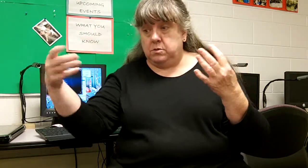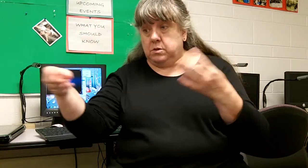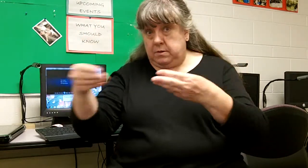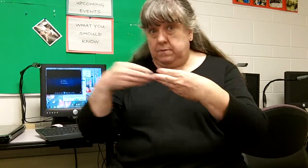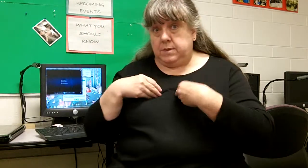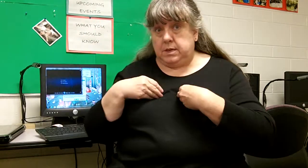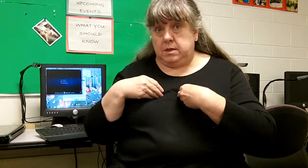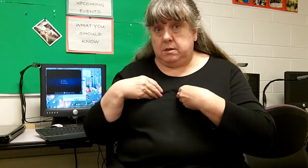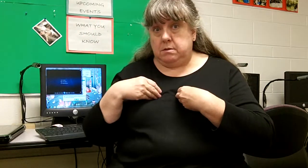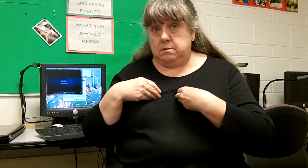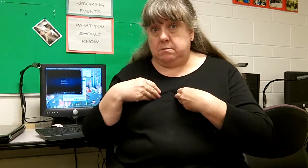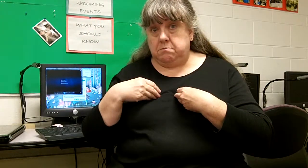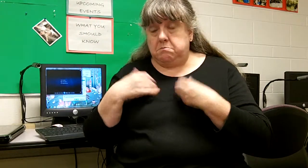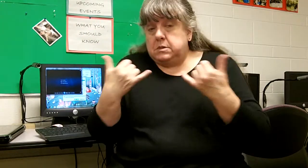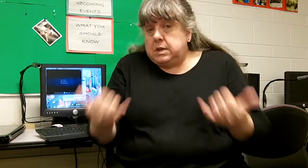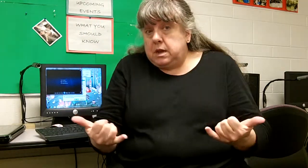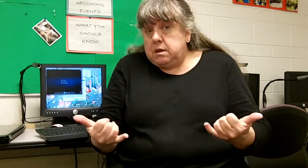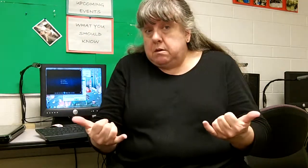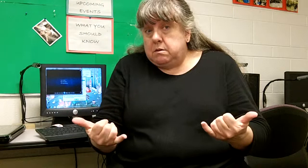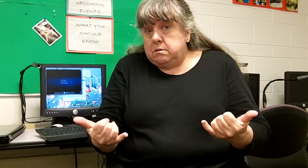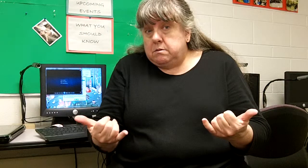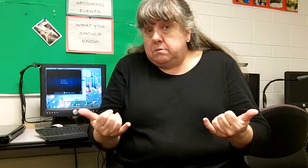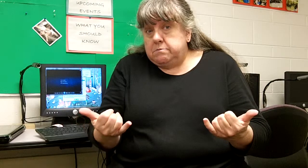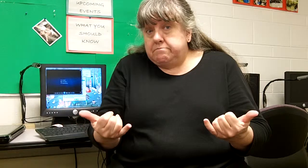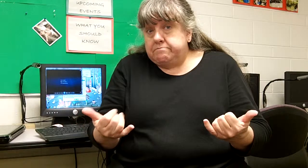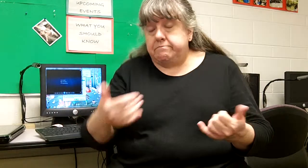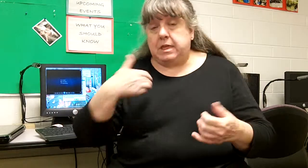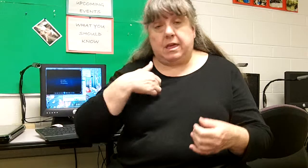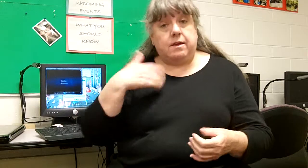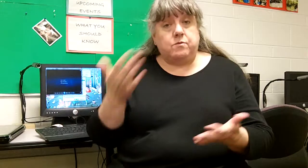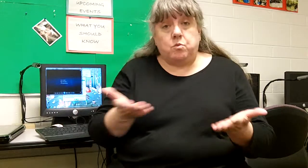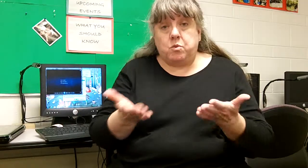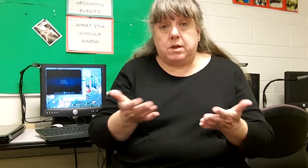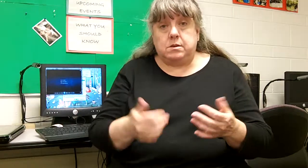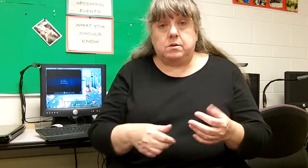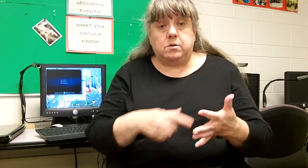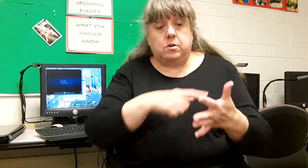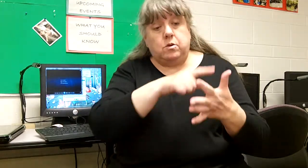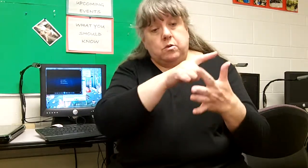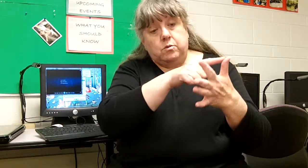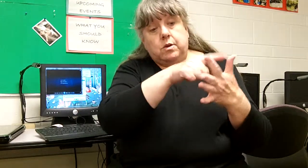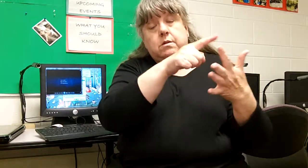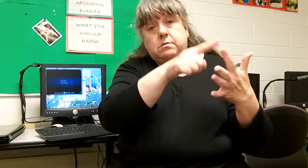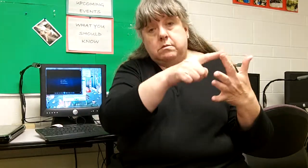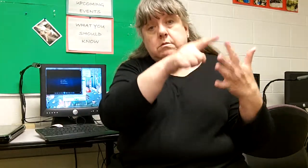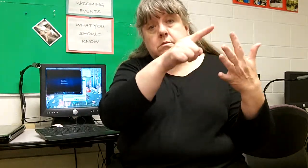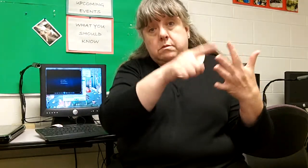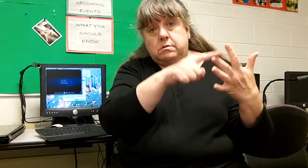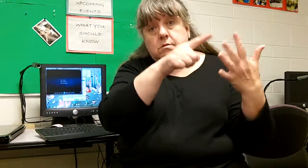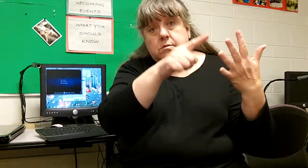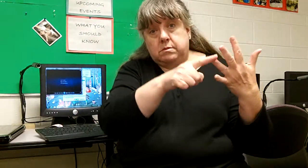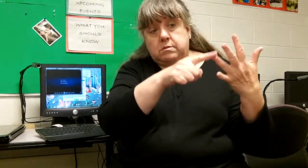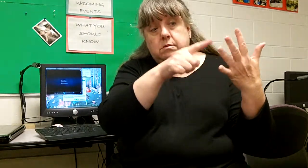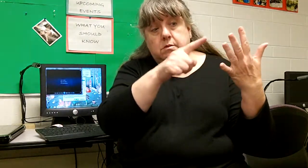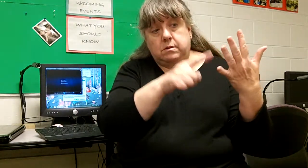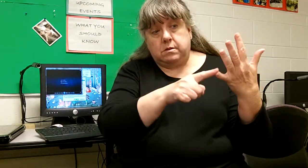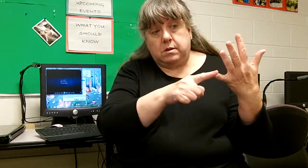many total avocados do I have now? That's 1, 2, 3, 4, 5,